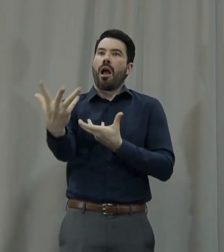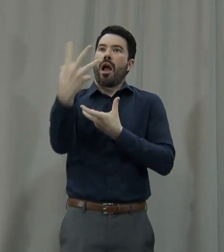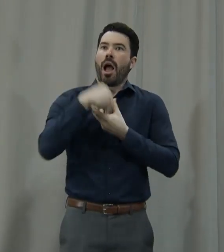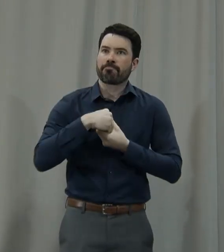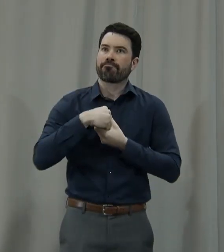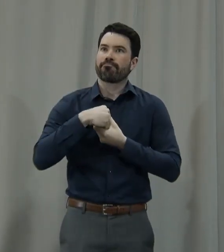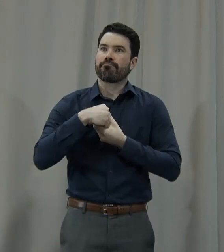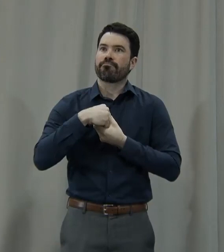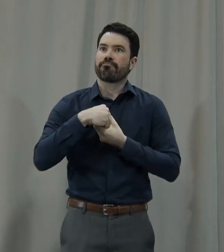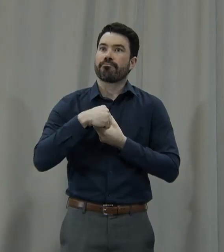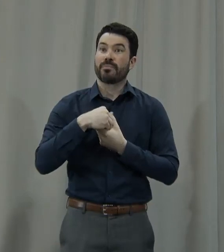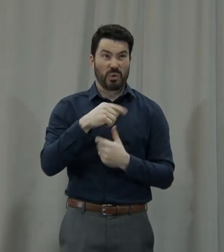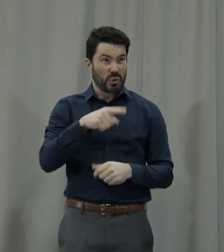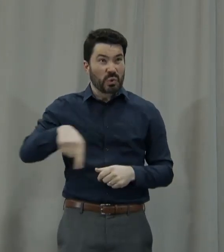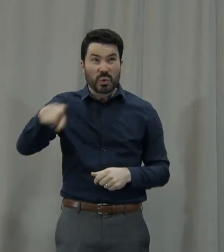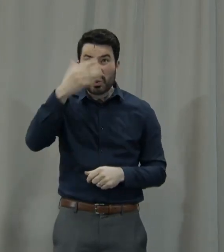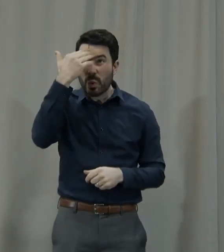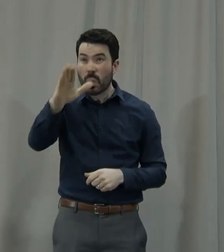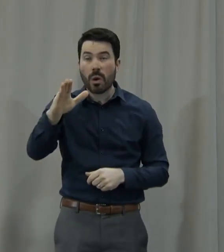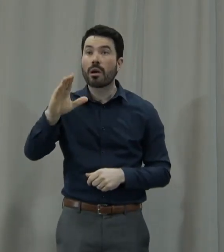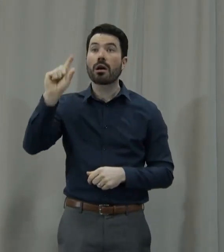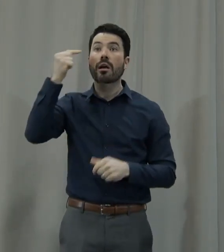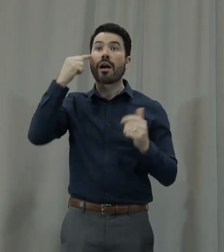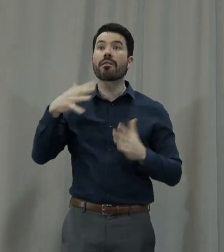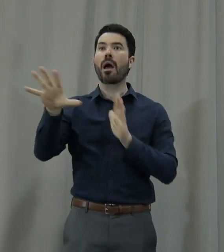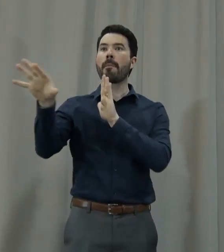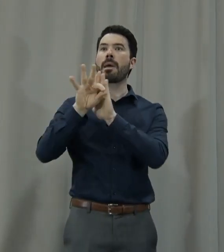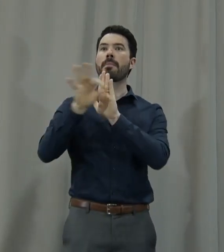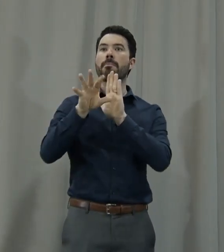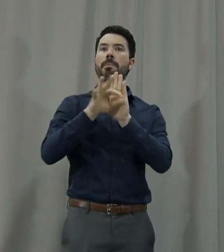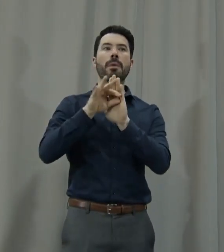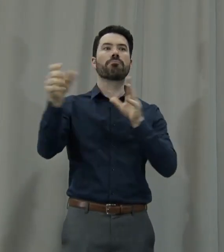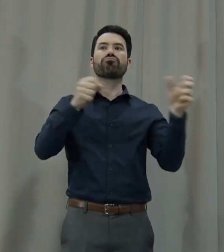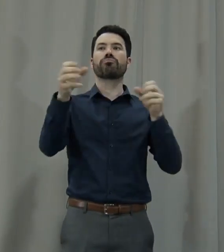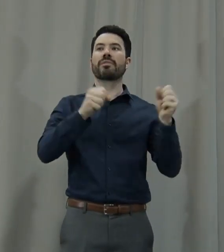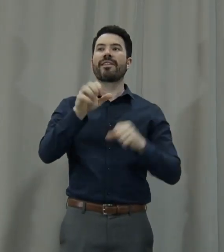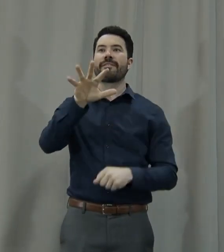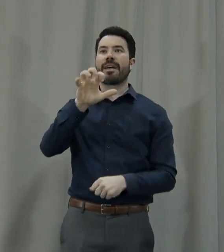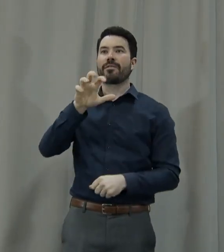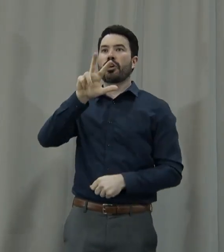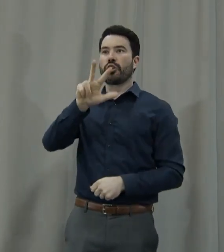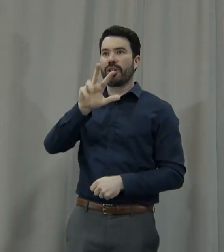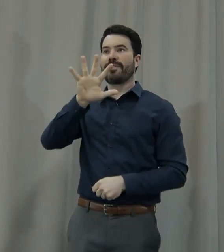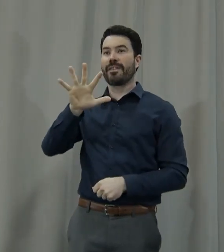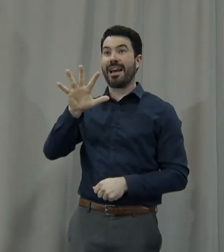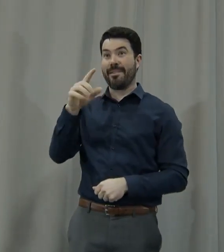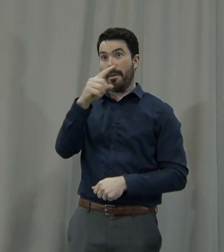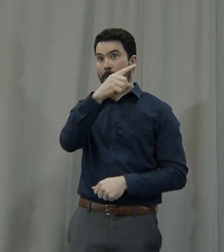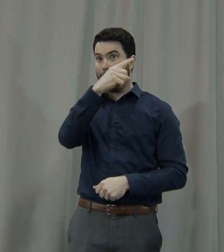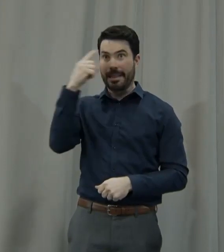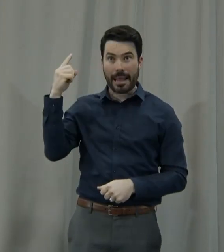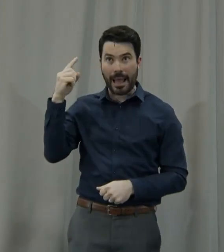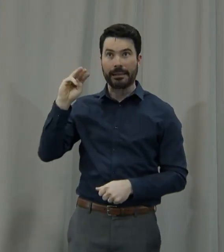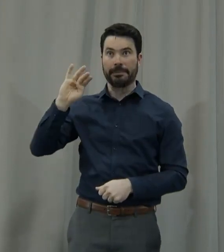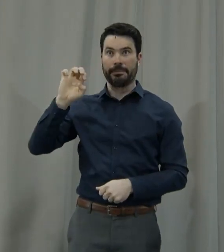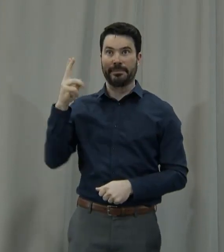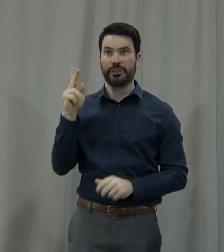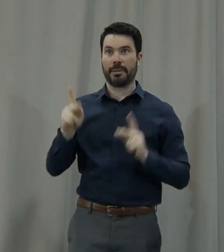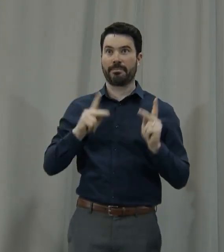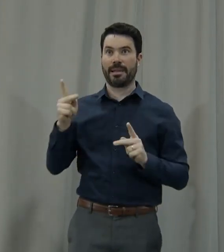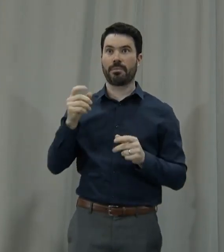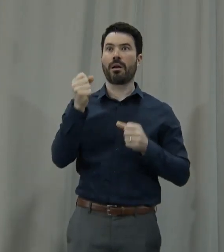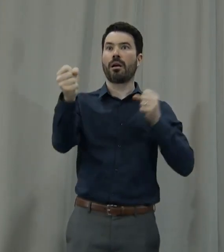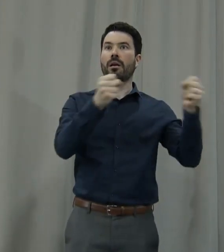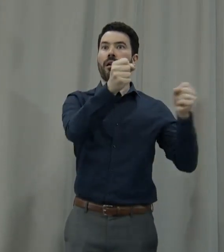our governor has appointed more than 535 Black Michiganders to boards, commissions,